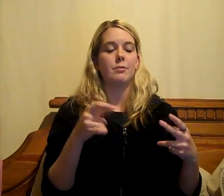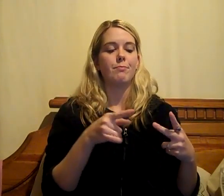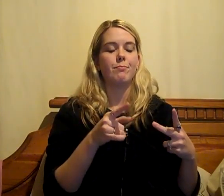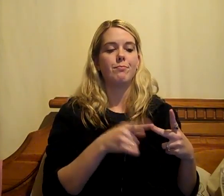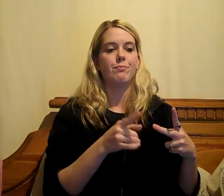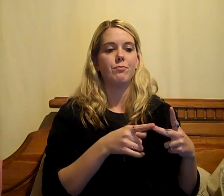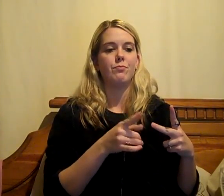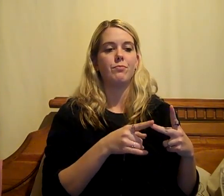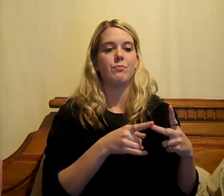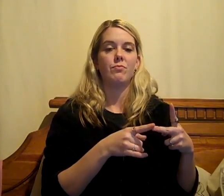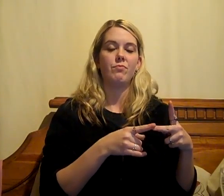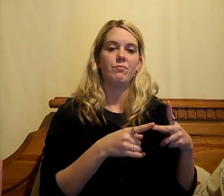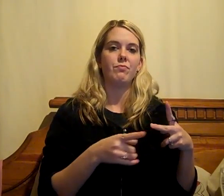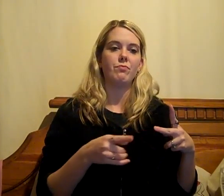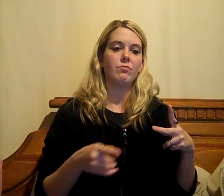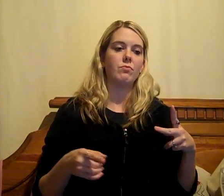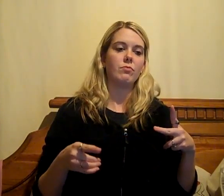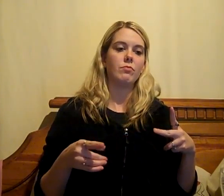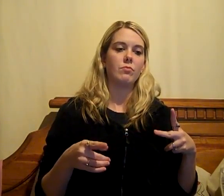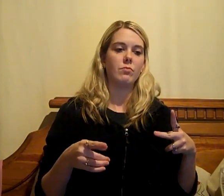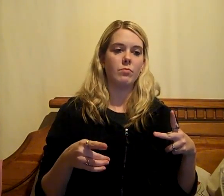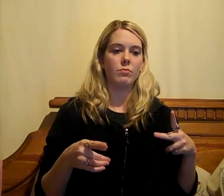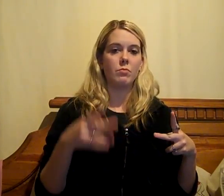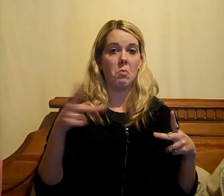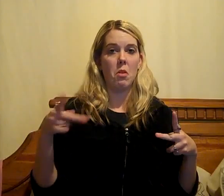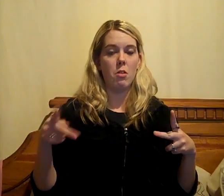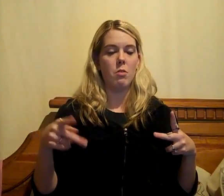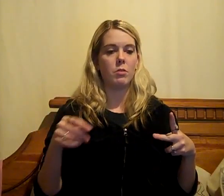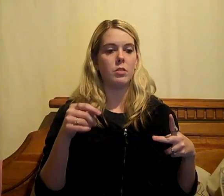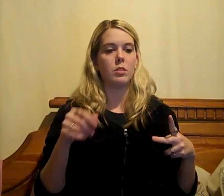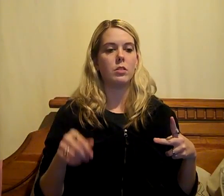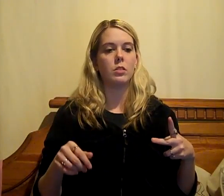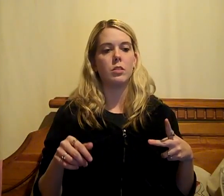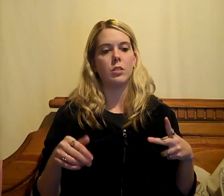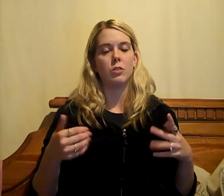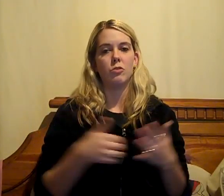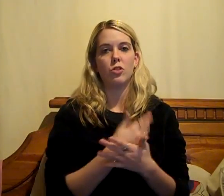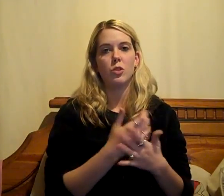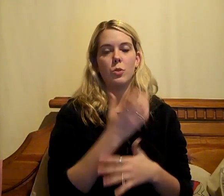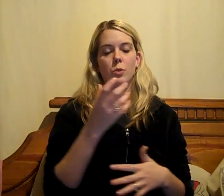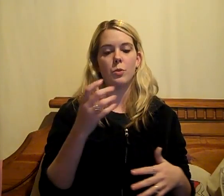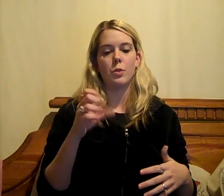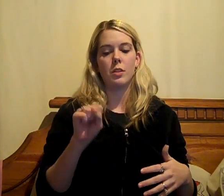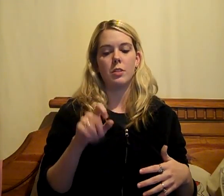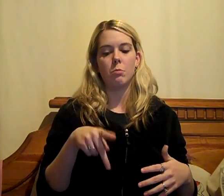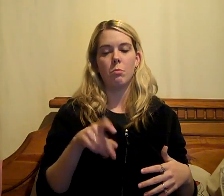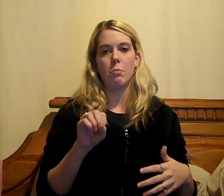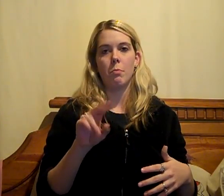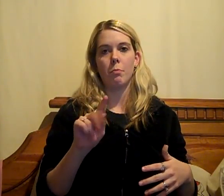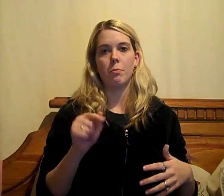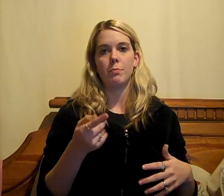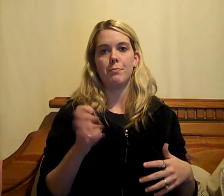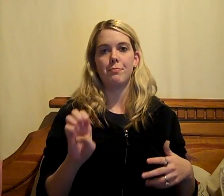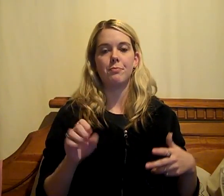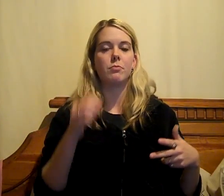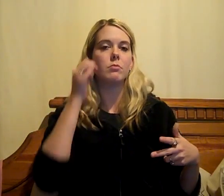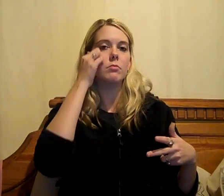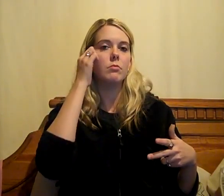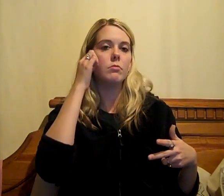clean sponge, or the other half of the sponge, I should say. Get it on there. And then you're going to concentrate